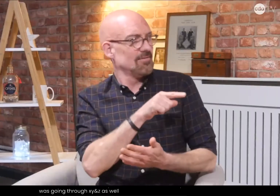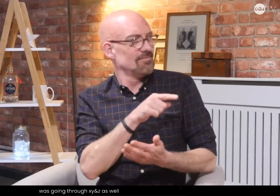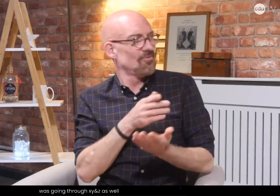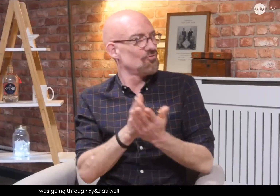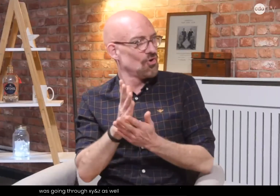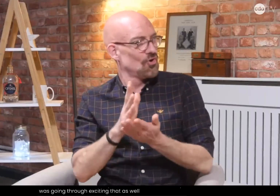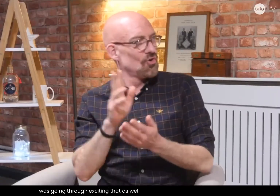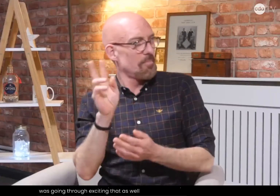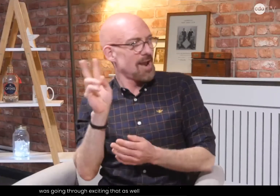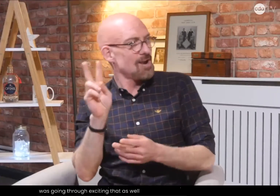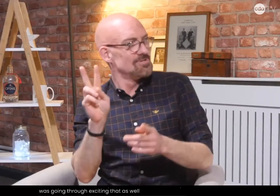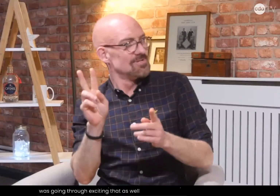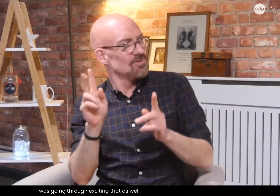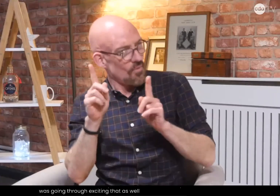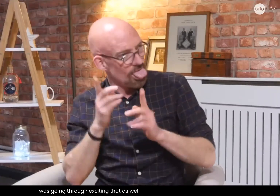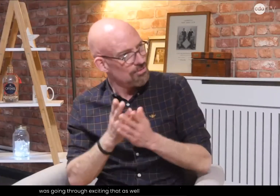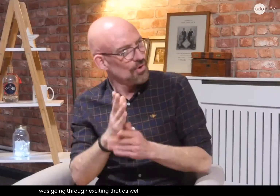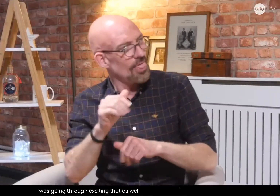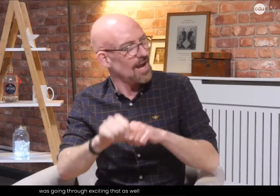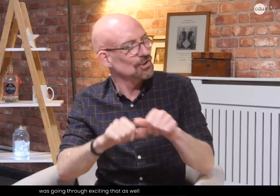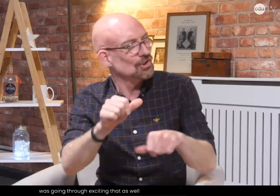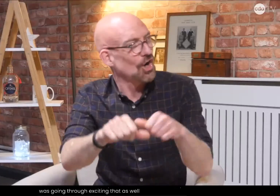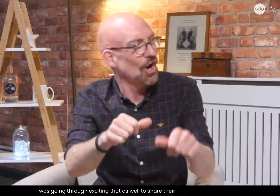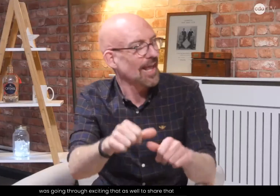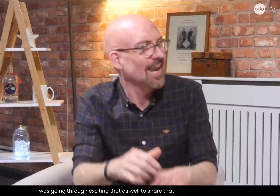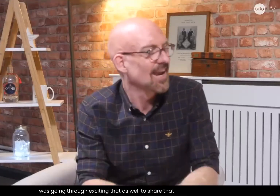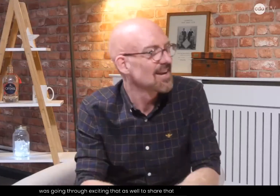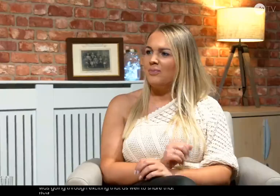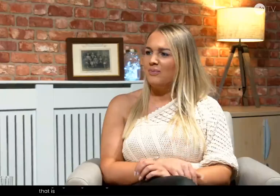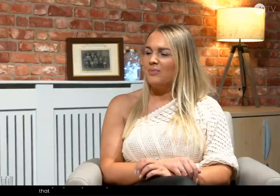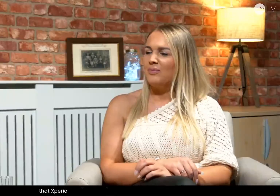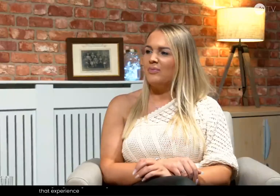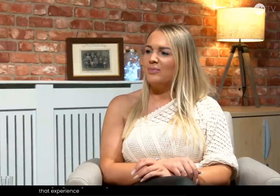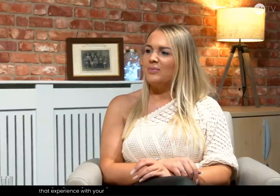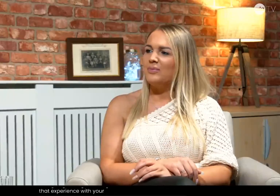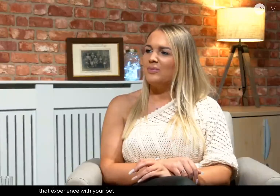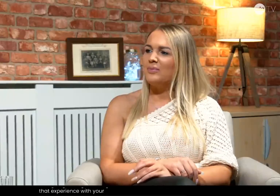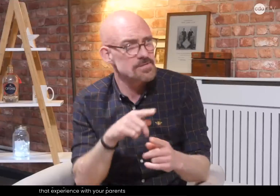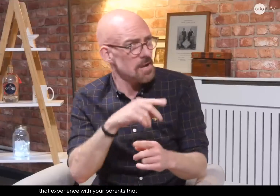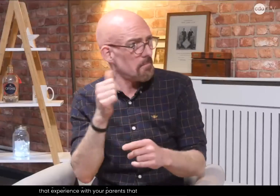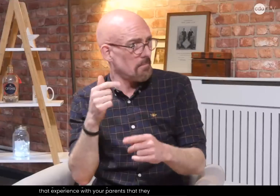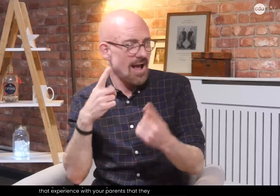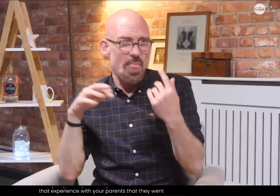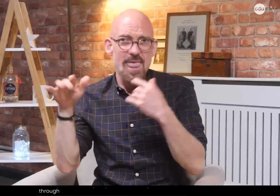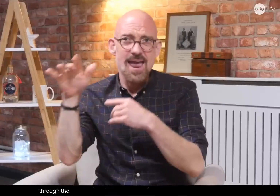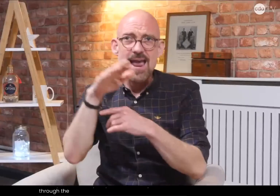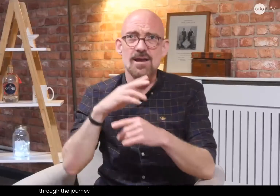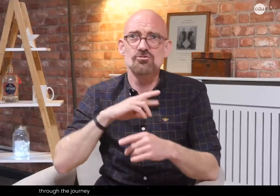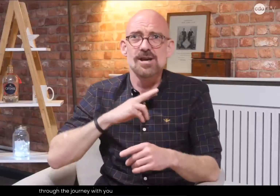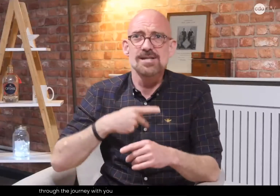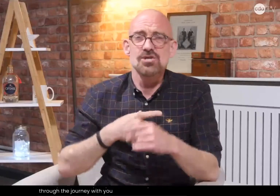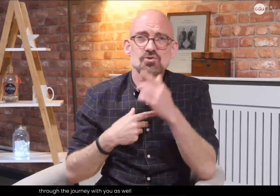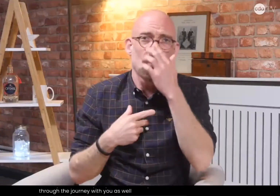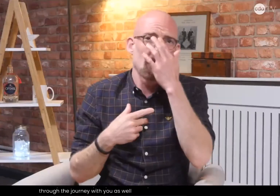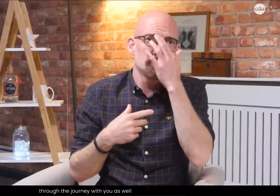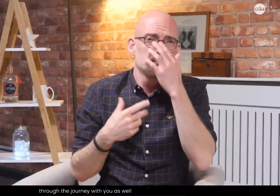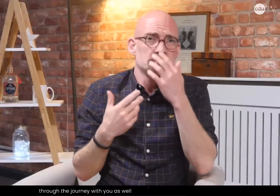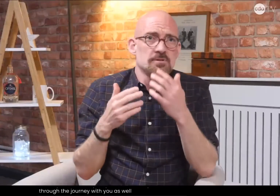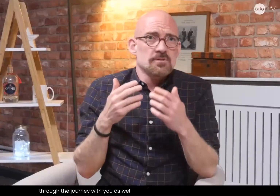That's so lovely of you to share that experience with your parents, that they went through the journey with you as well. I'd imagine there's some people out